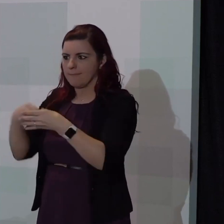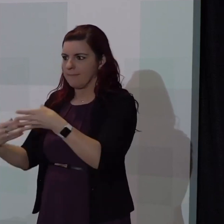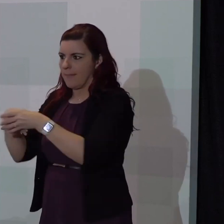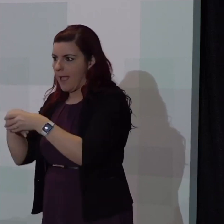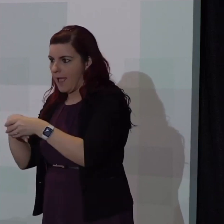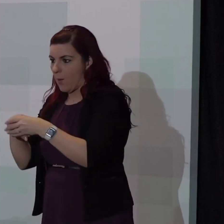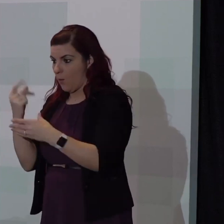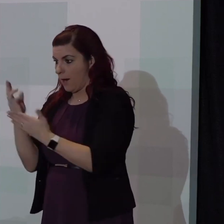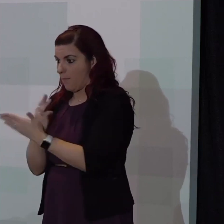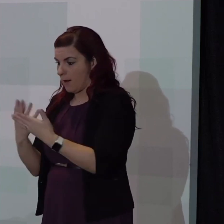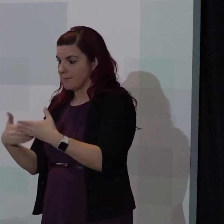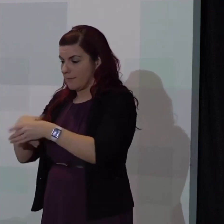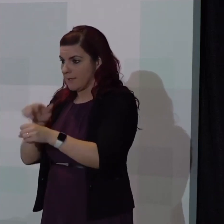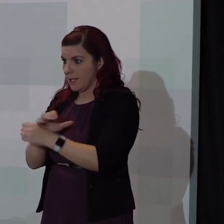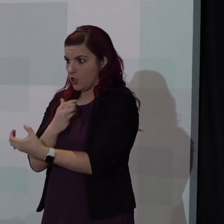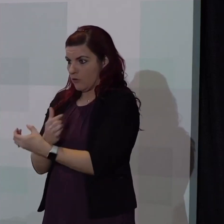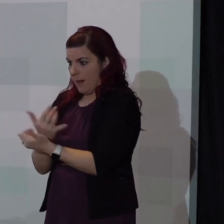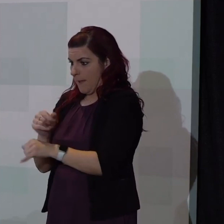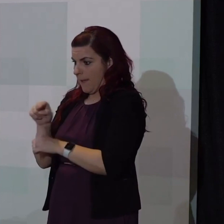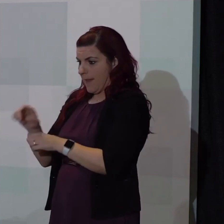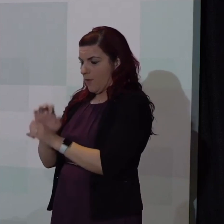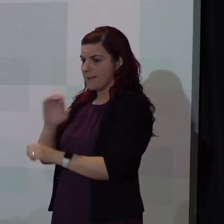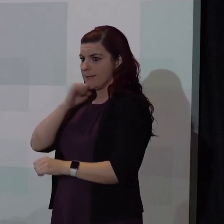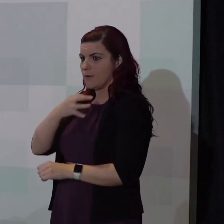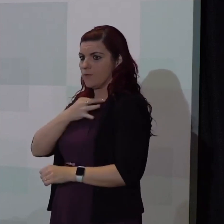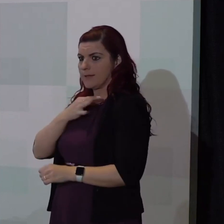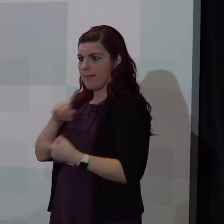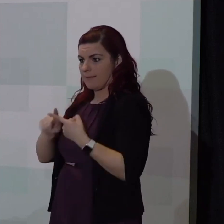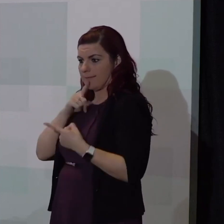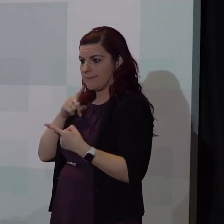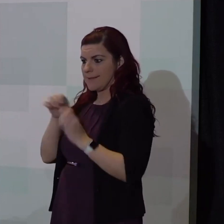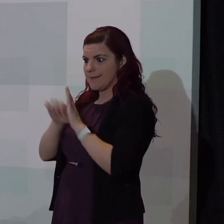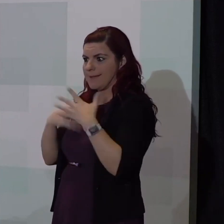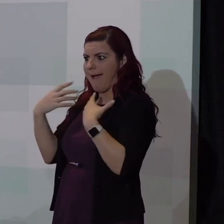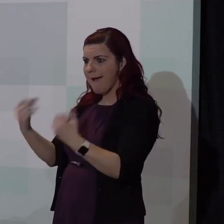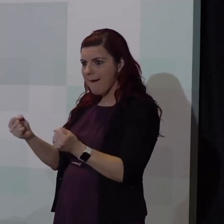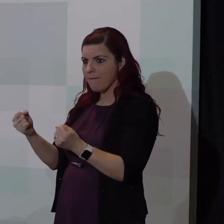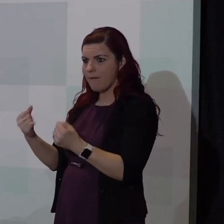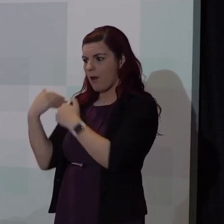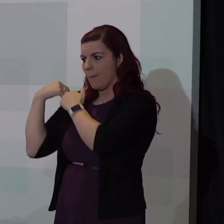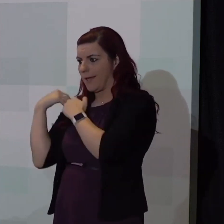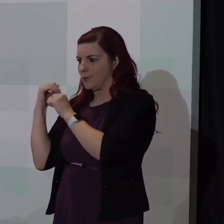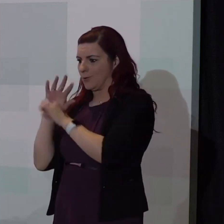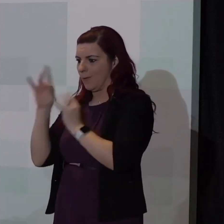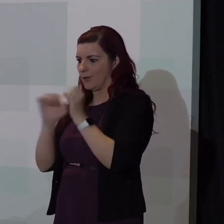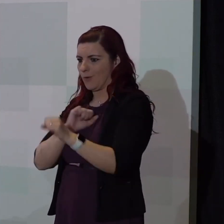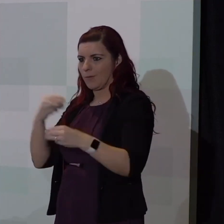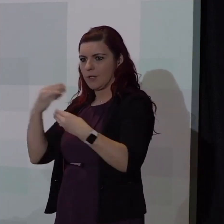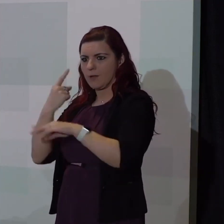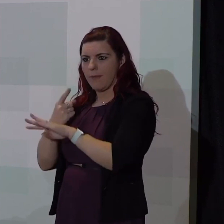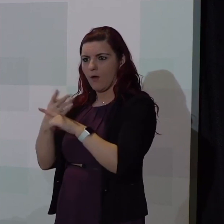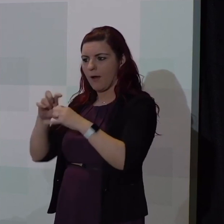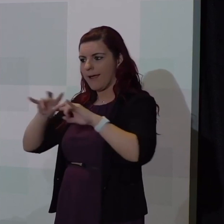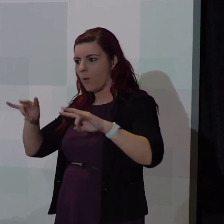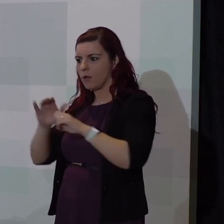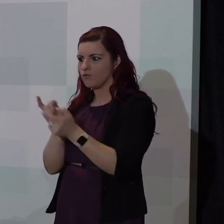children, who may be at serious risk, and that the state has an obligation to ensure protection, to ensure equal treatment,